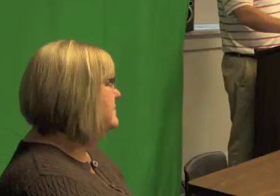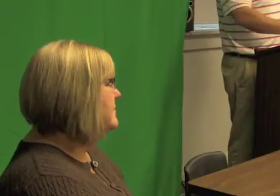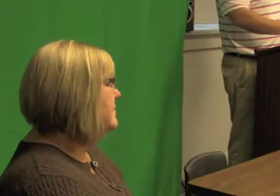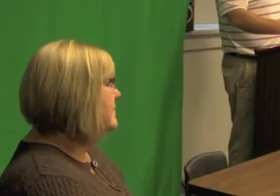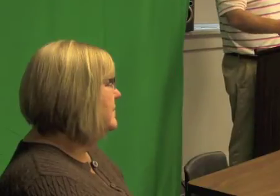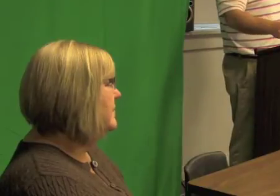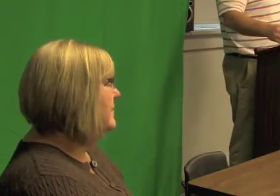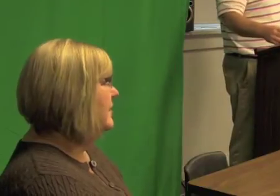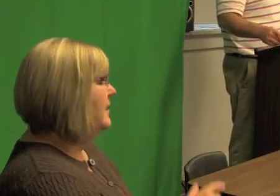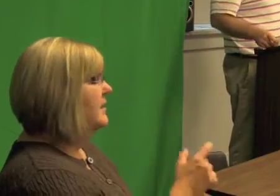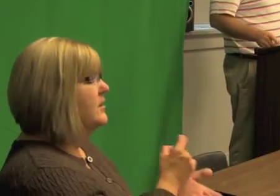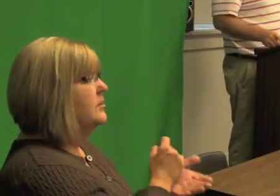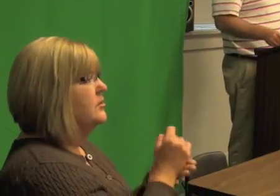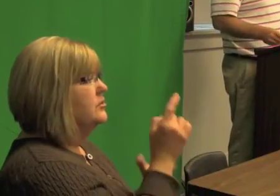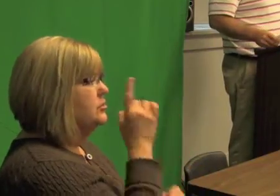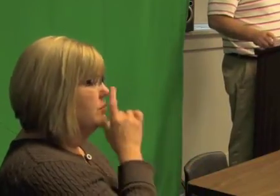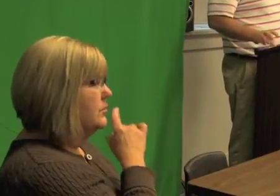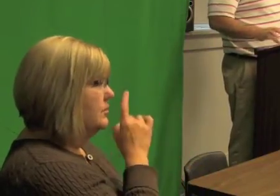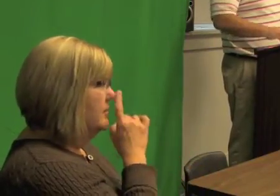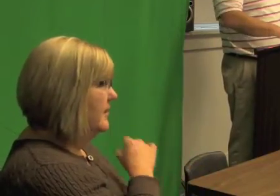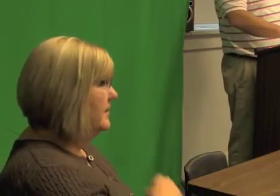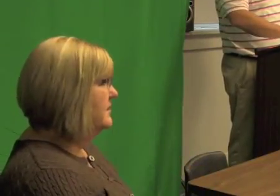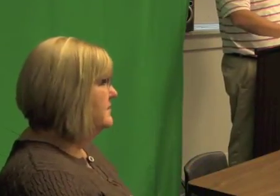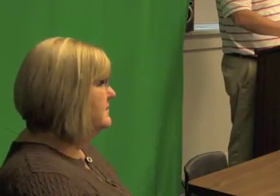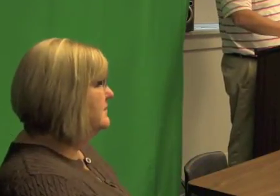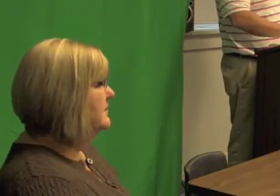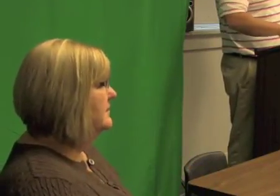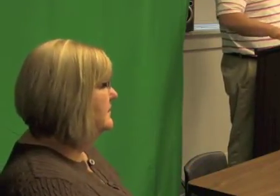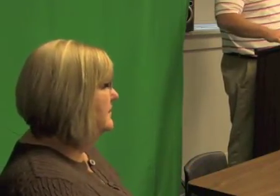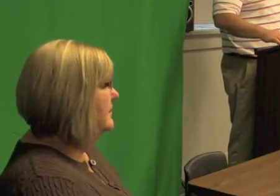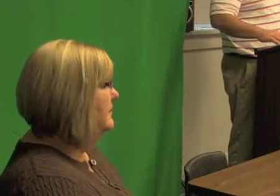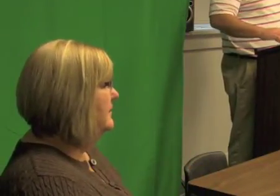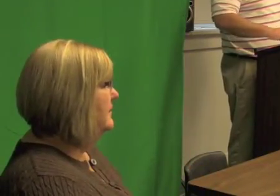Go through some true false here quickly.